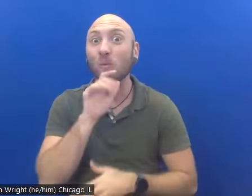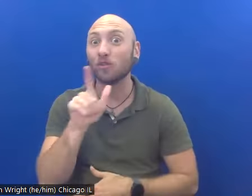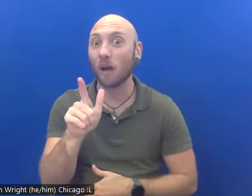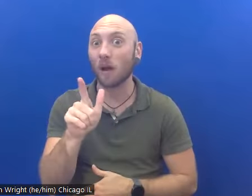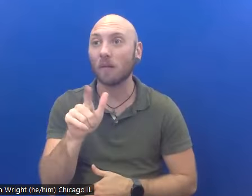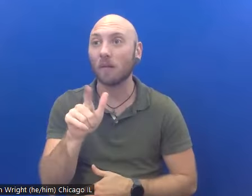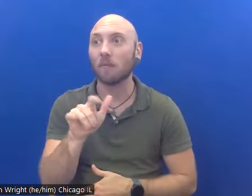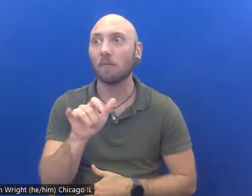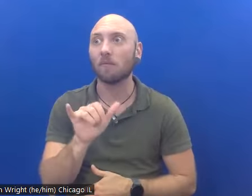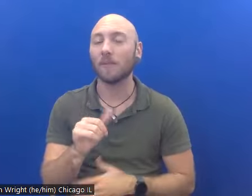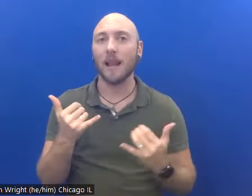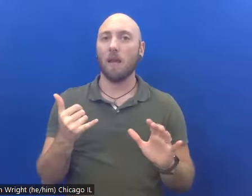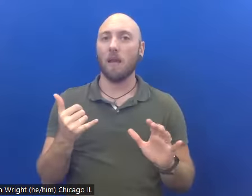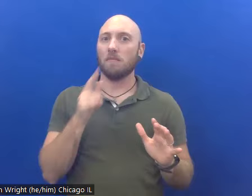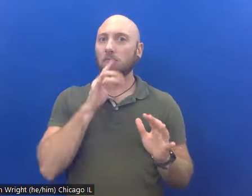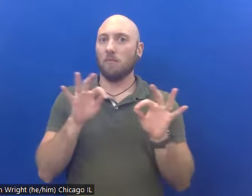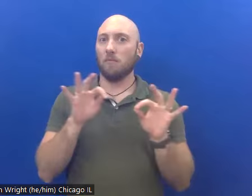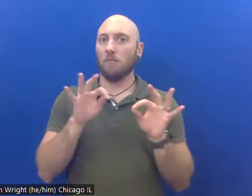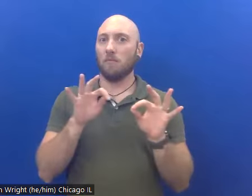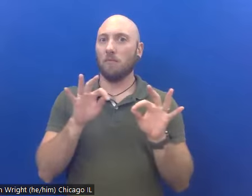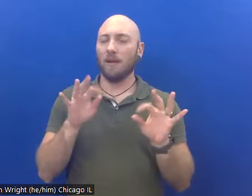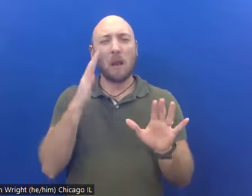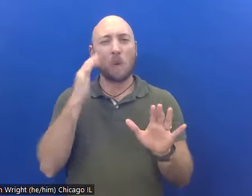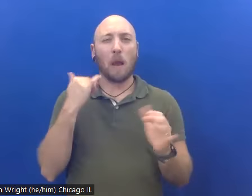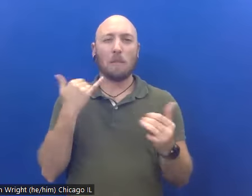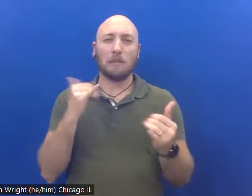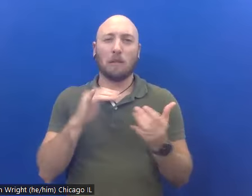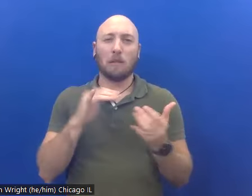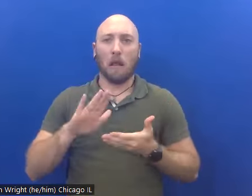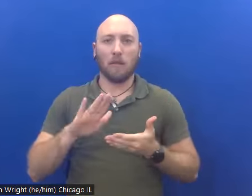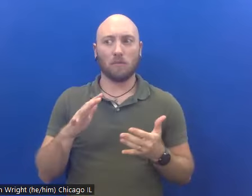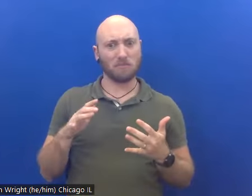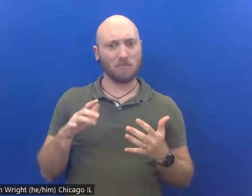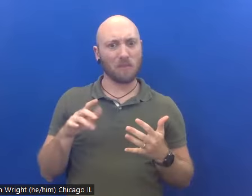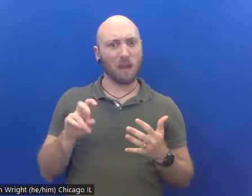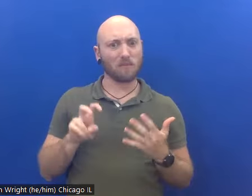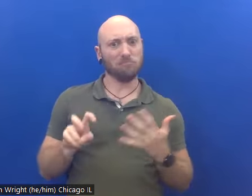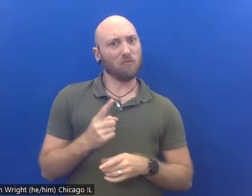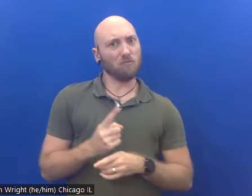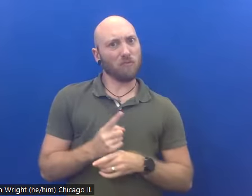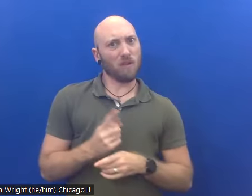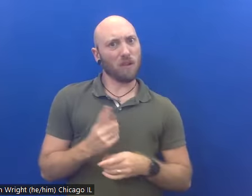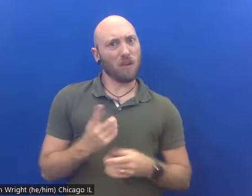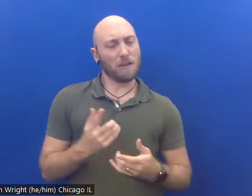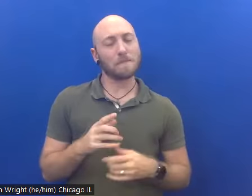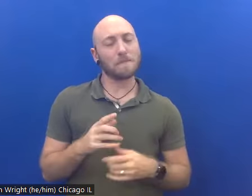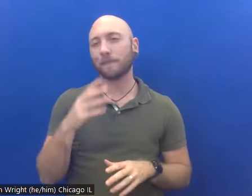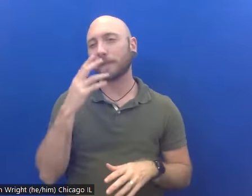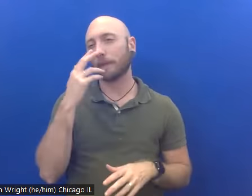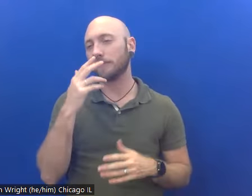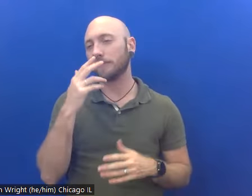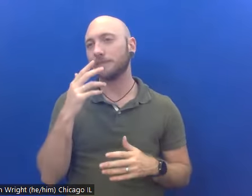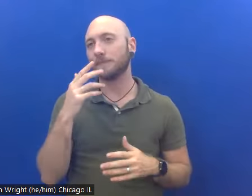leagues. I'm in college. I'm just starting out. I gotta up my game, right? And it was funny because when I came to AA the first time, I read the first step and it said,